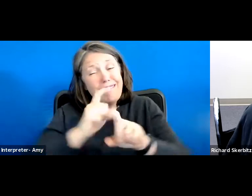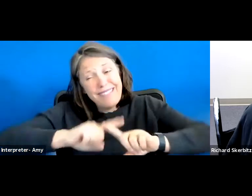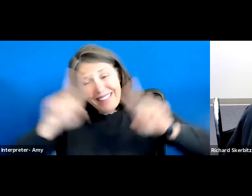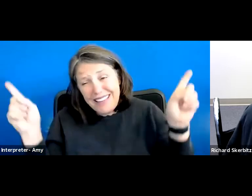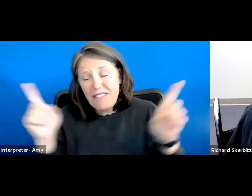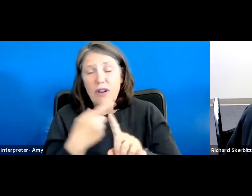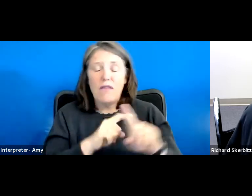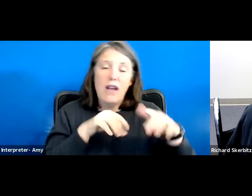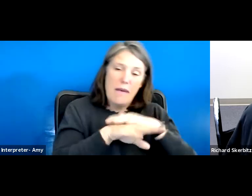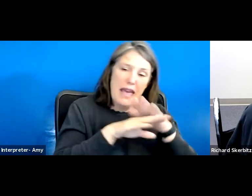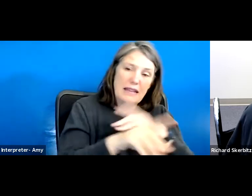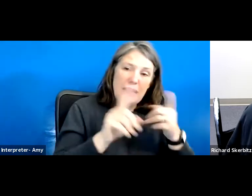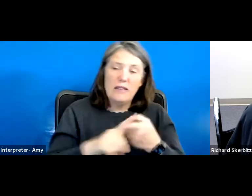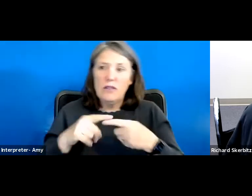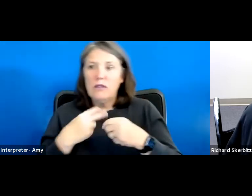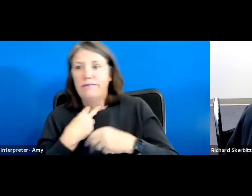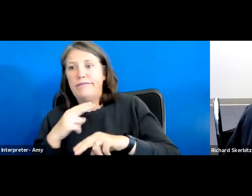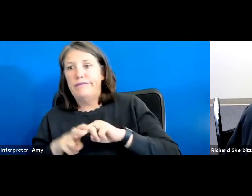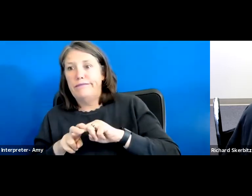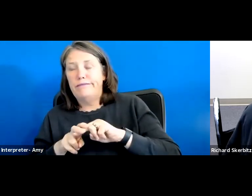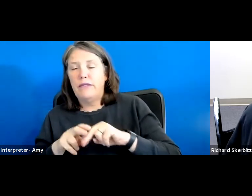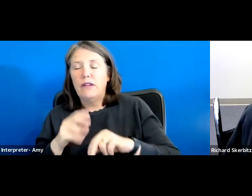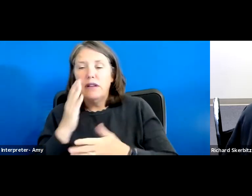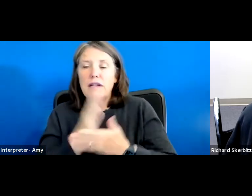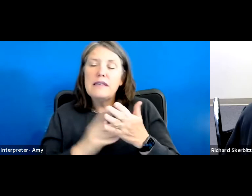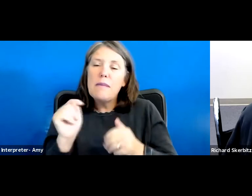from access to inaccess of some